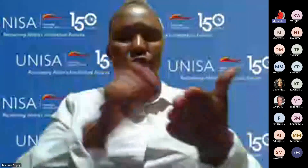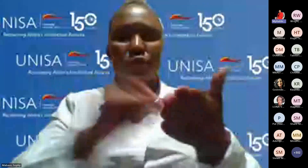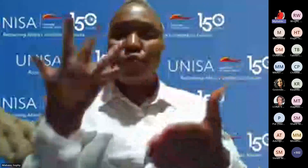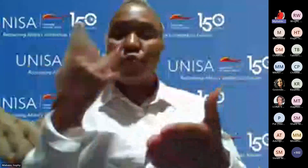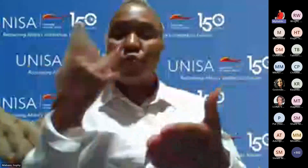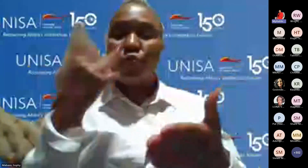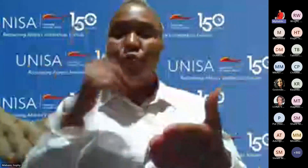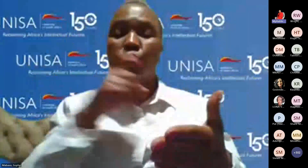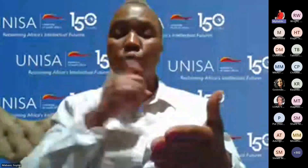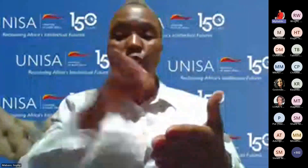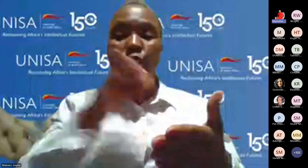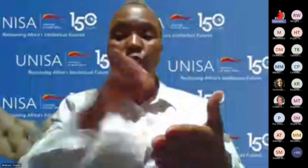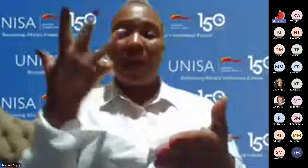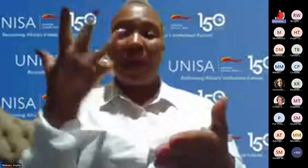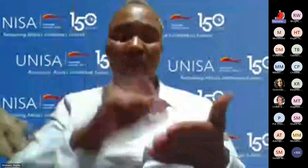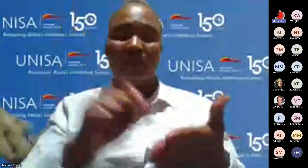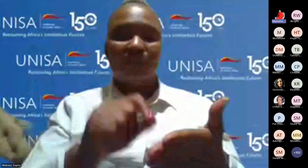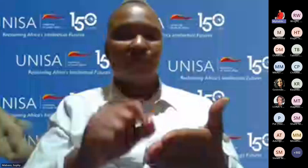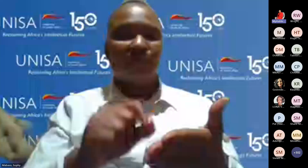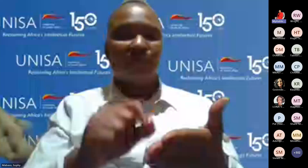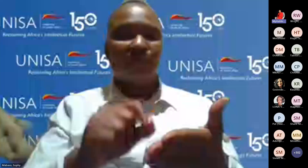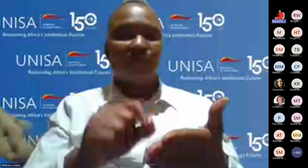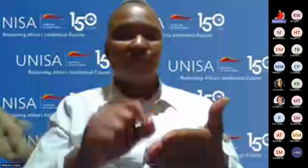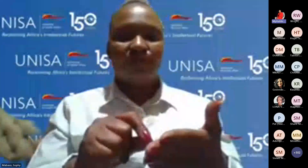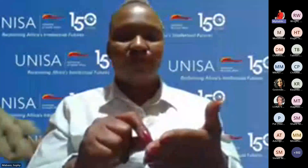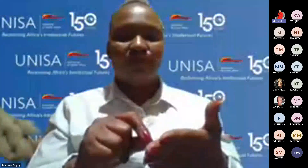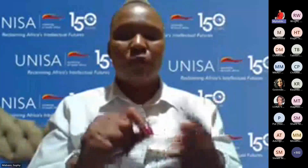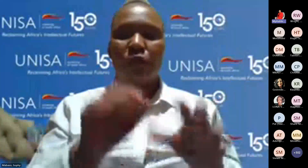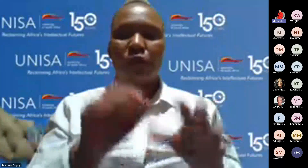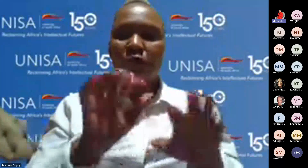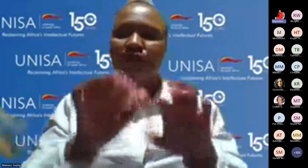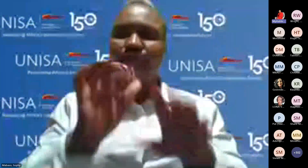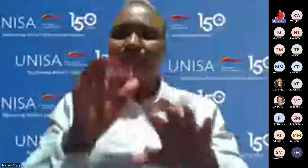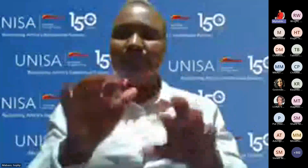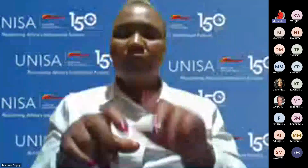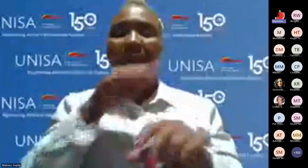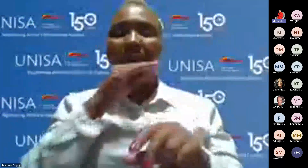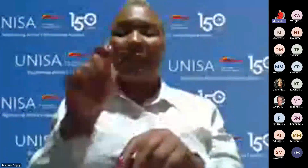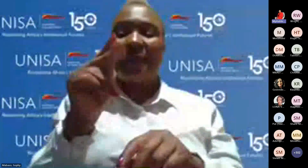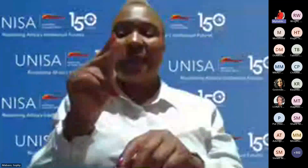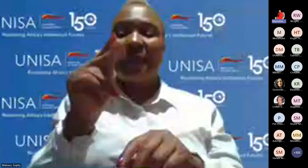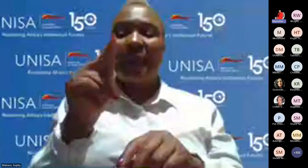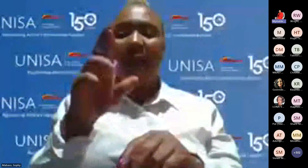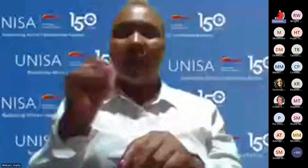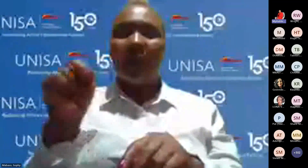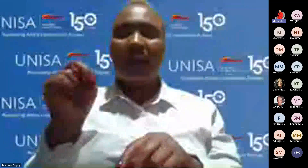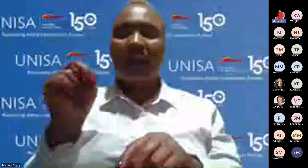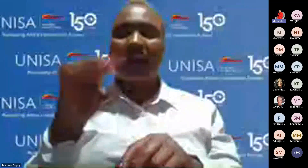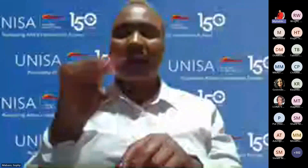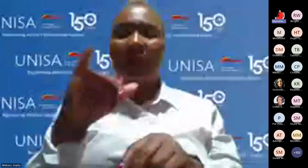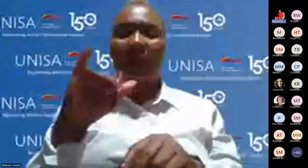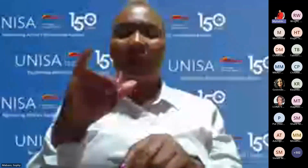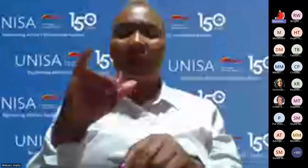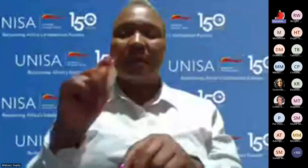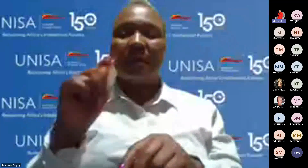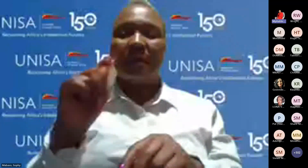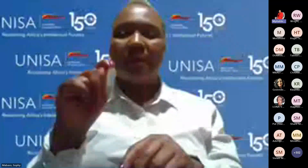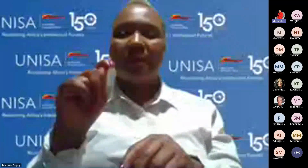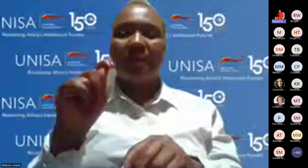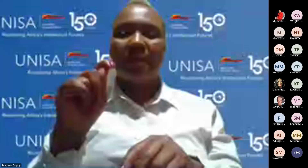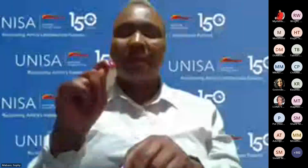The reason is Turnitin does not read the pictures, because when you scan, it